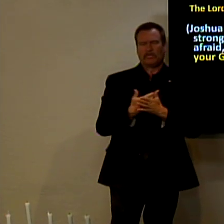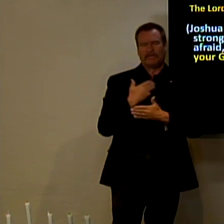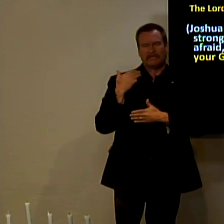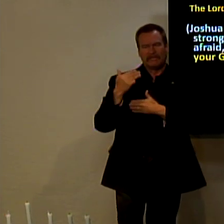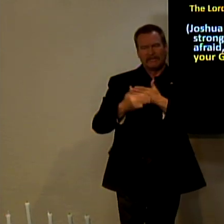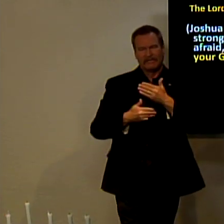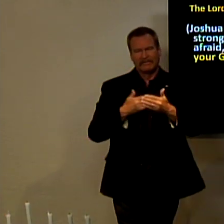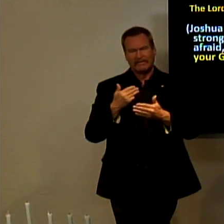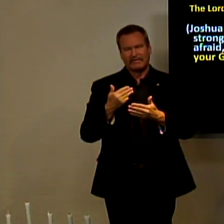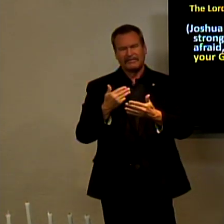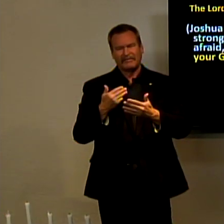Don't be afraid.